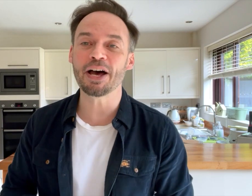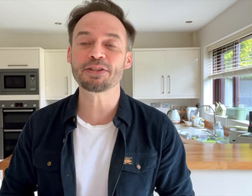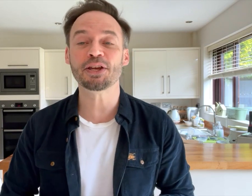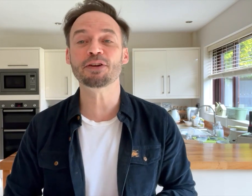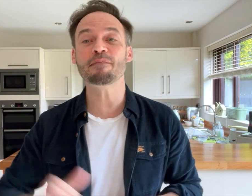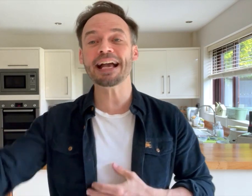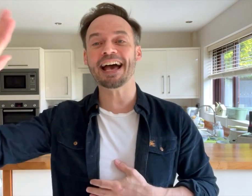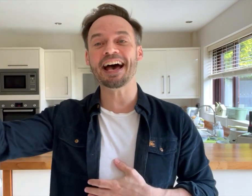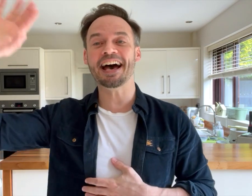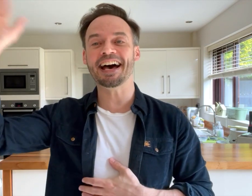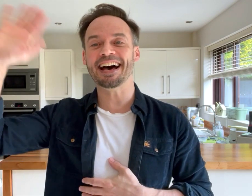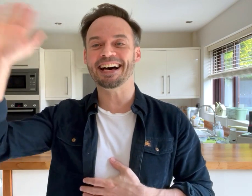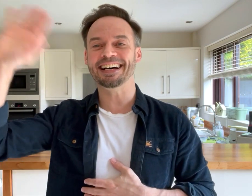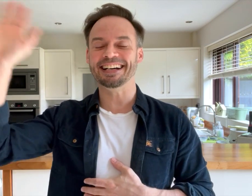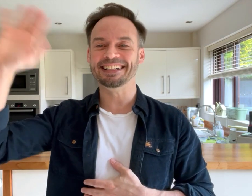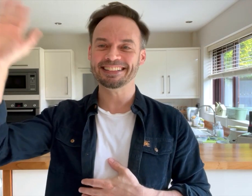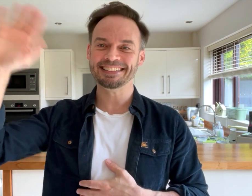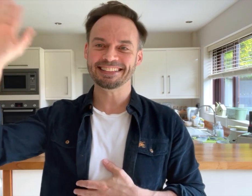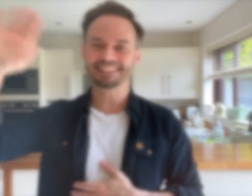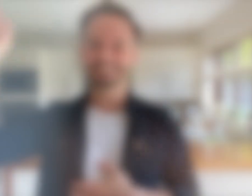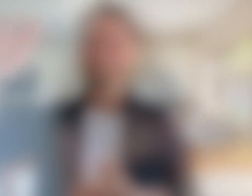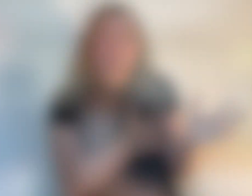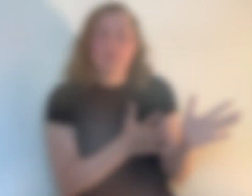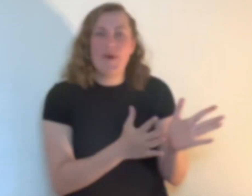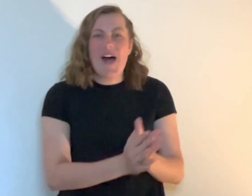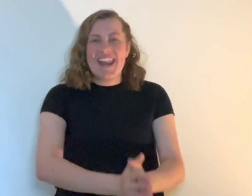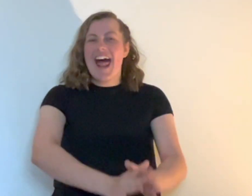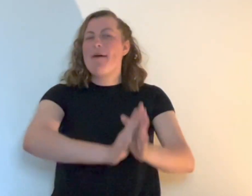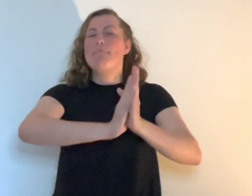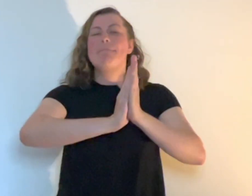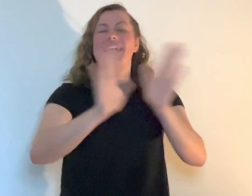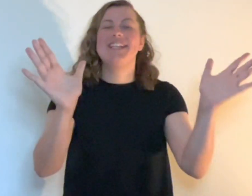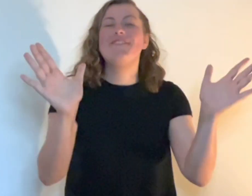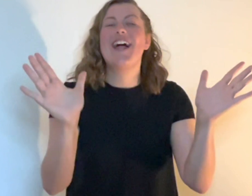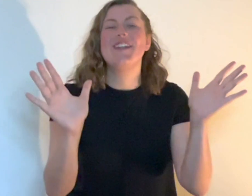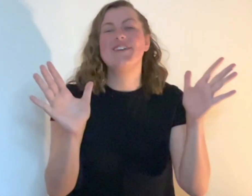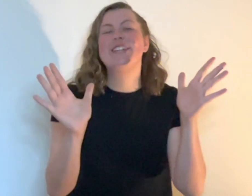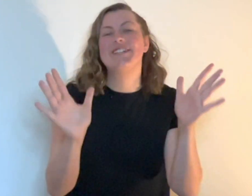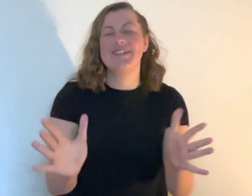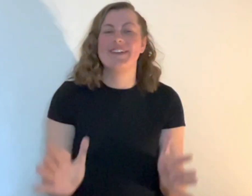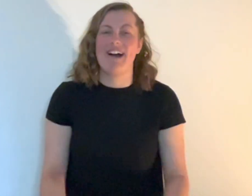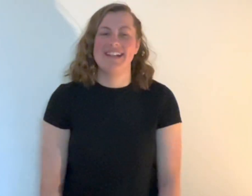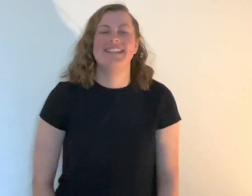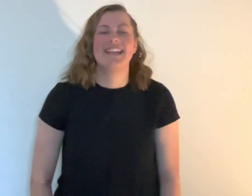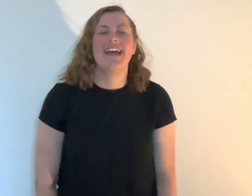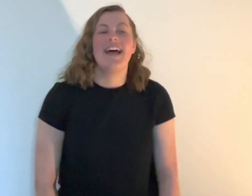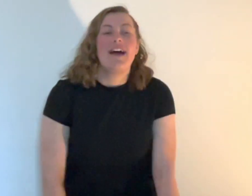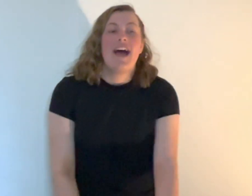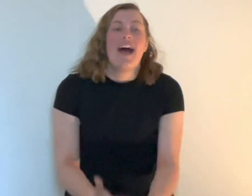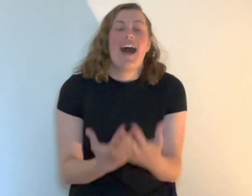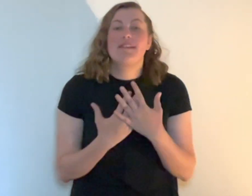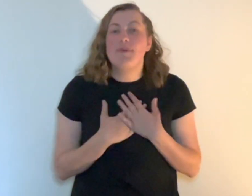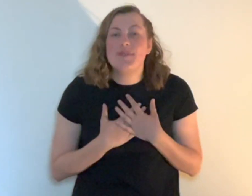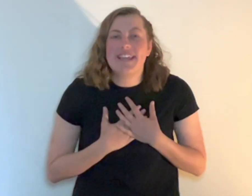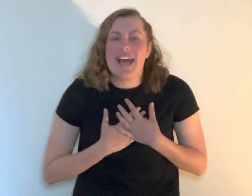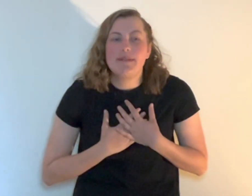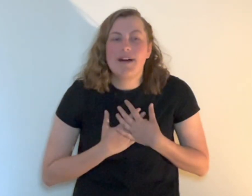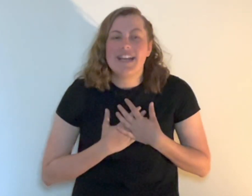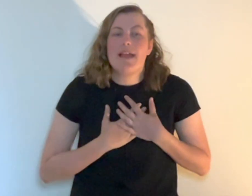to rebecca thank you paul and a massive hello to you guys as paul said my name